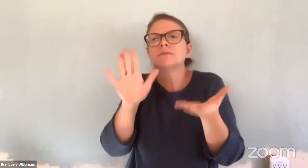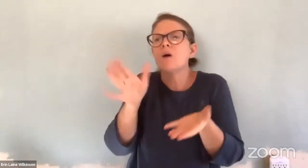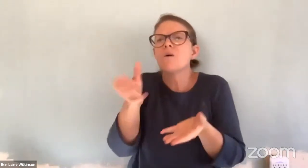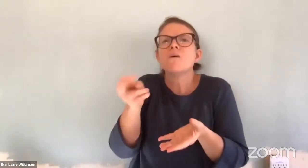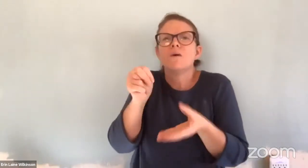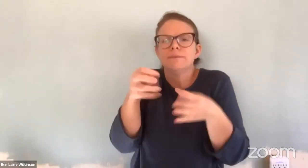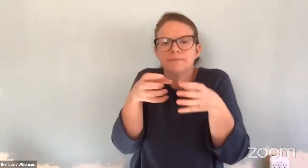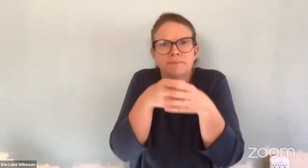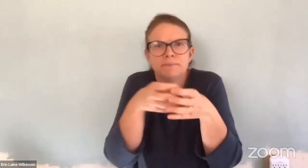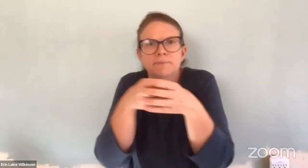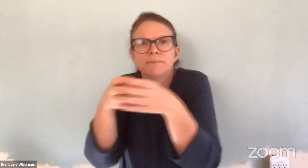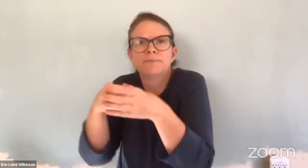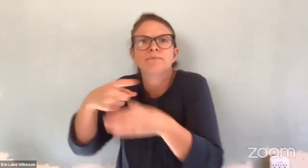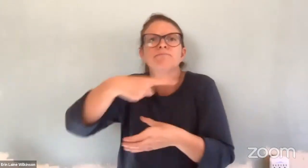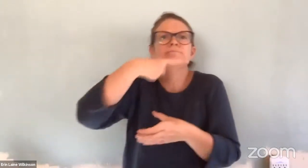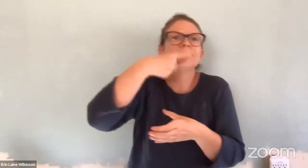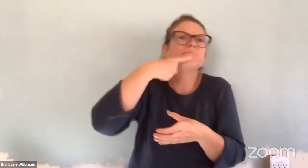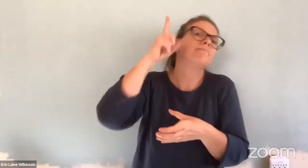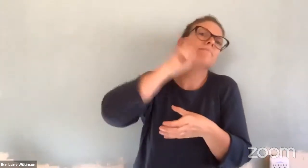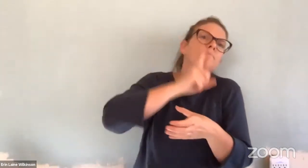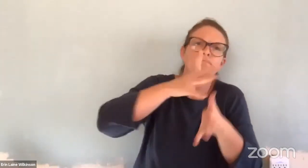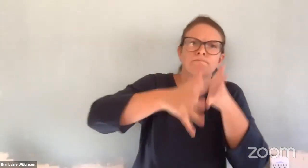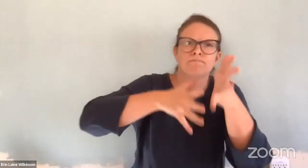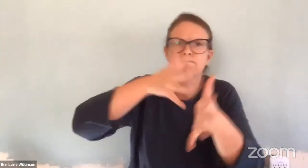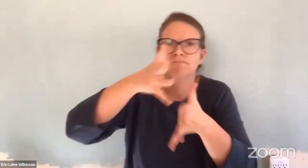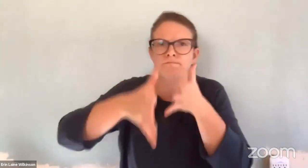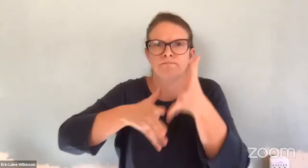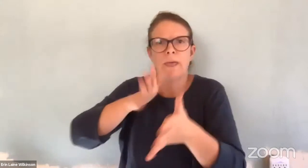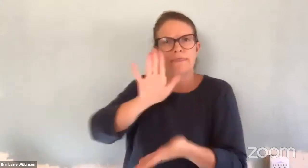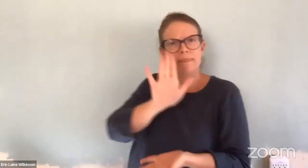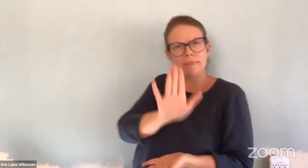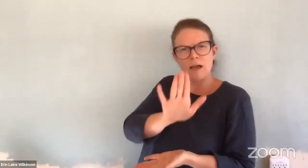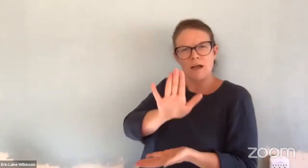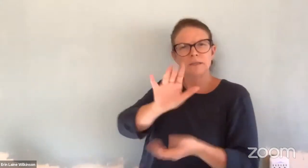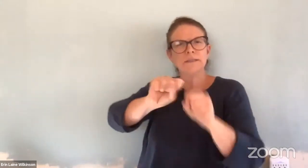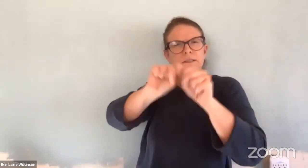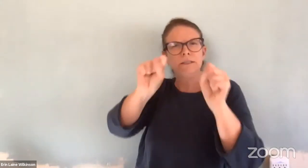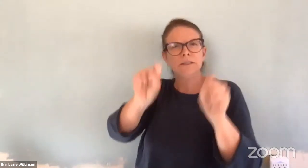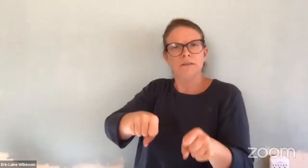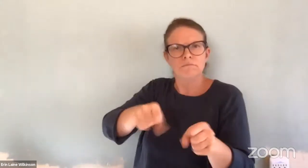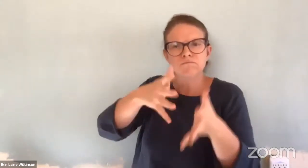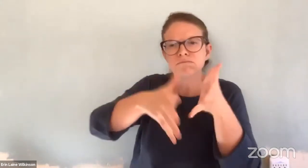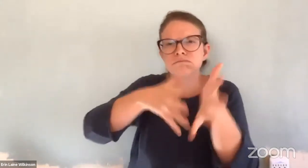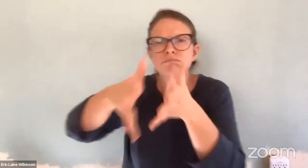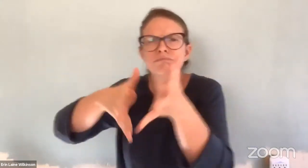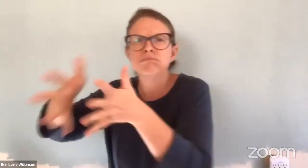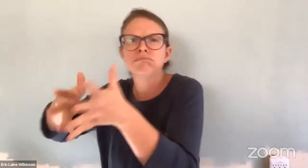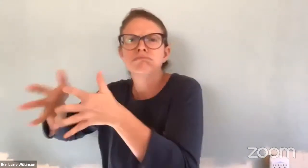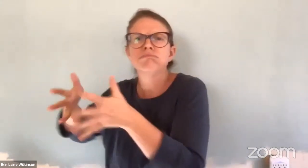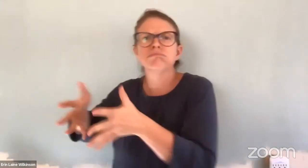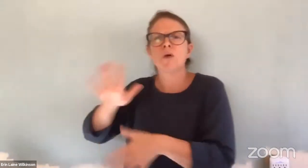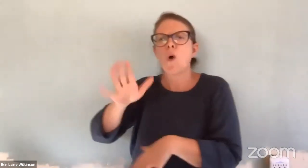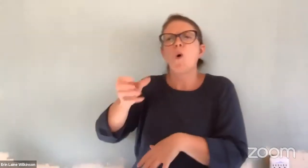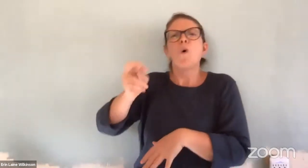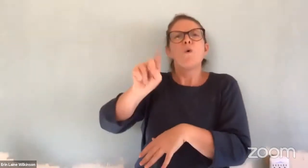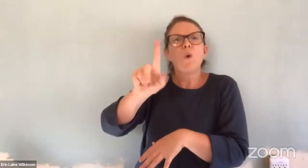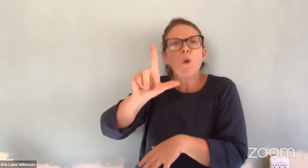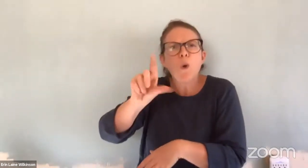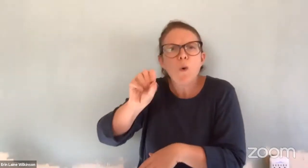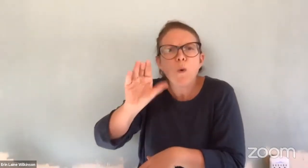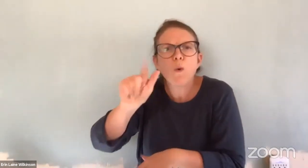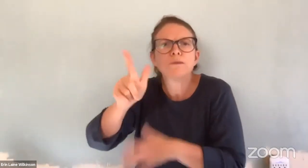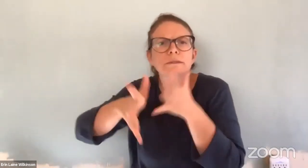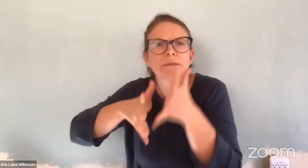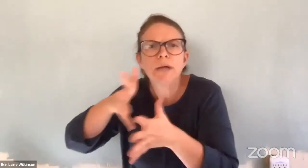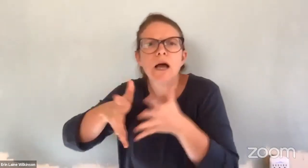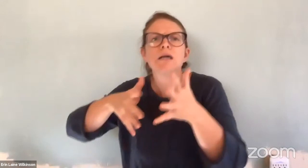communities around the globe that have their own small mixed community of deaf and hearing sign users.